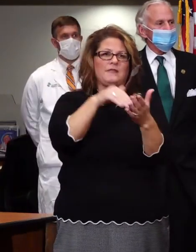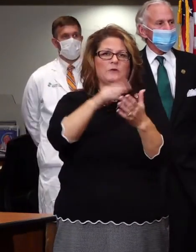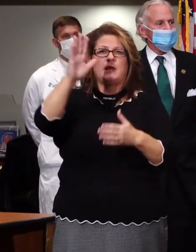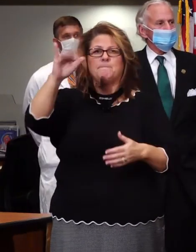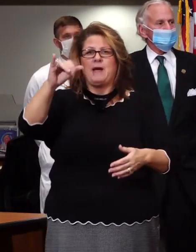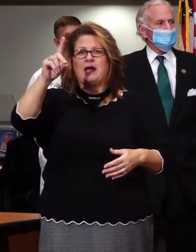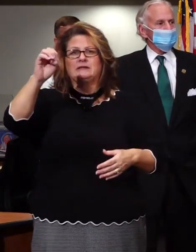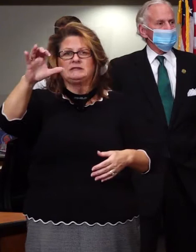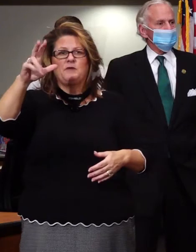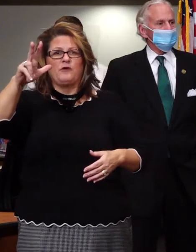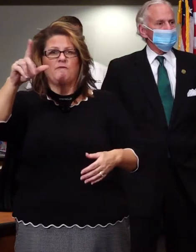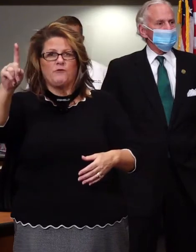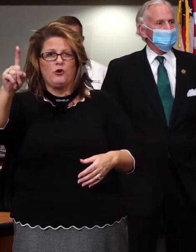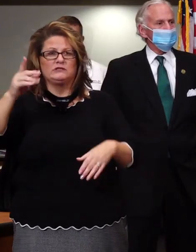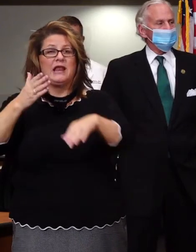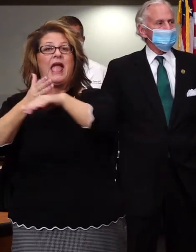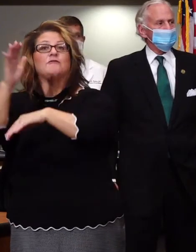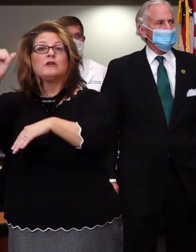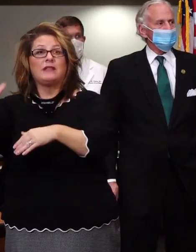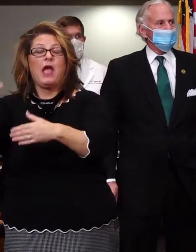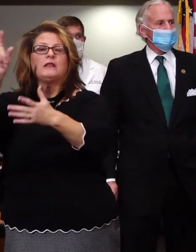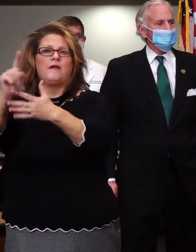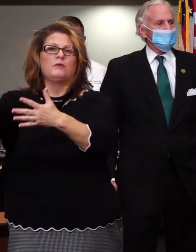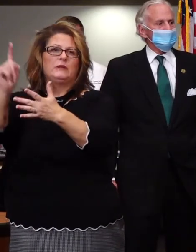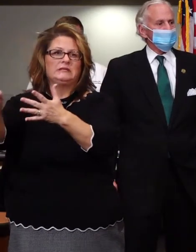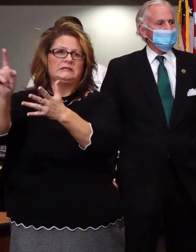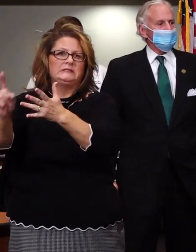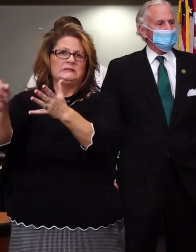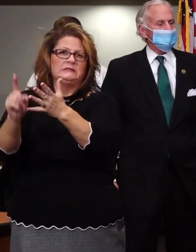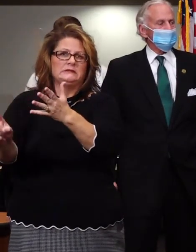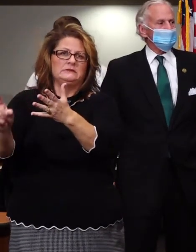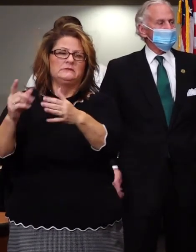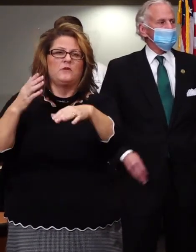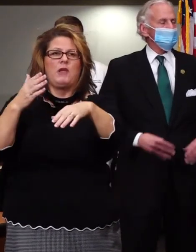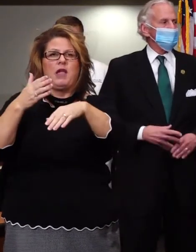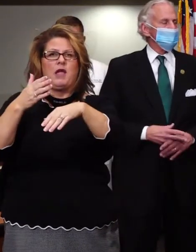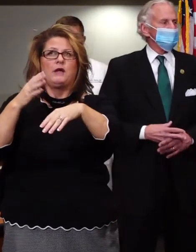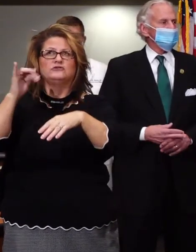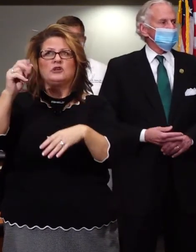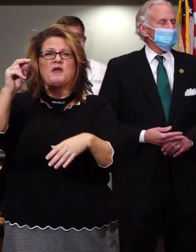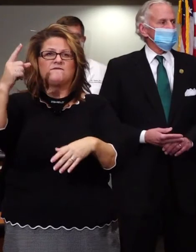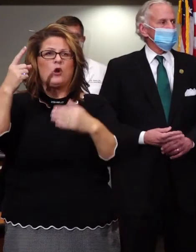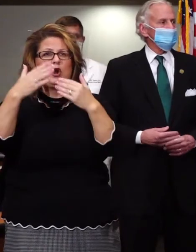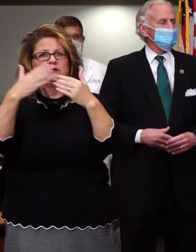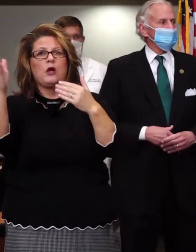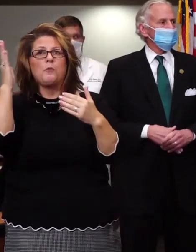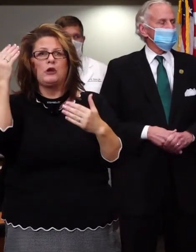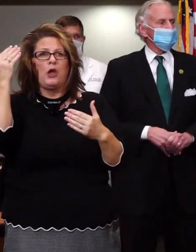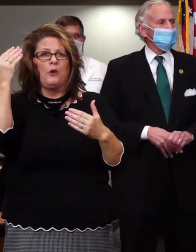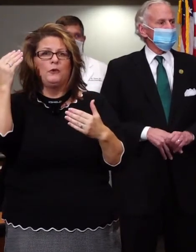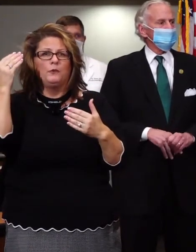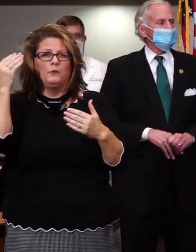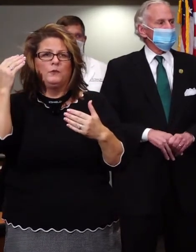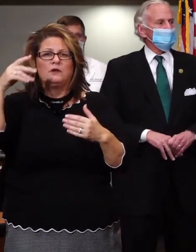week. And then we anticipate after that time, so after the first of the year, we'll understand as production ramps up